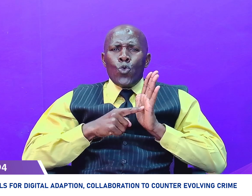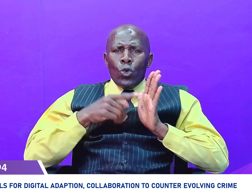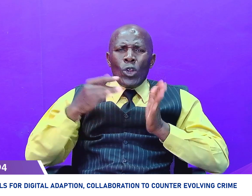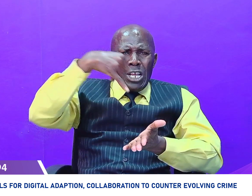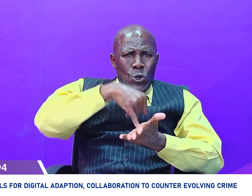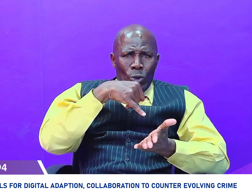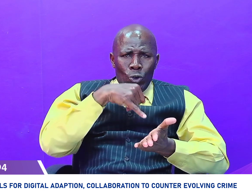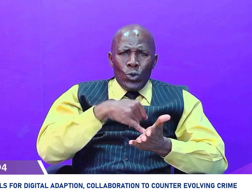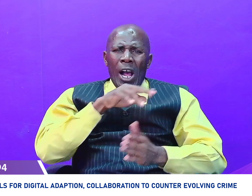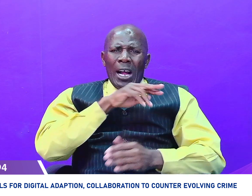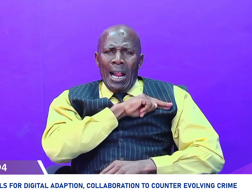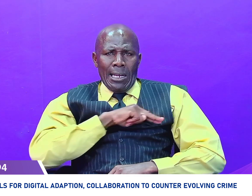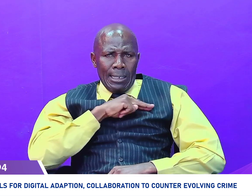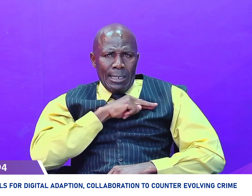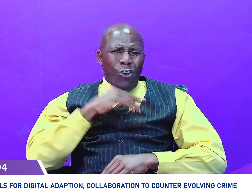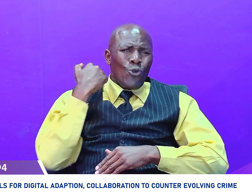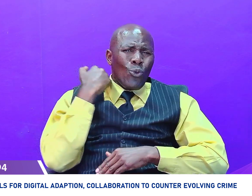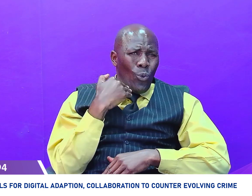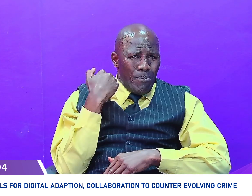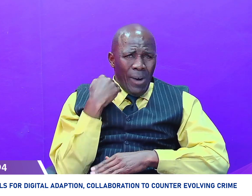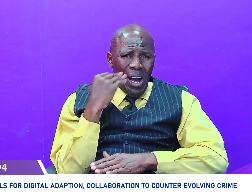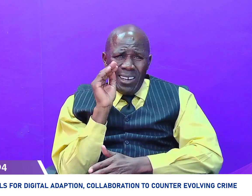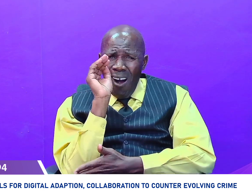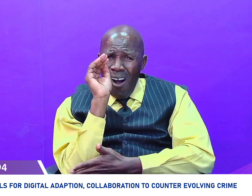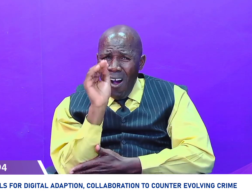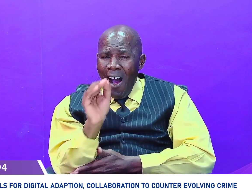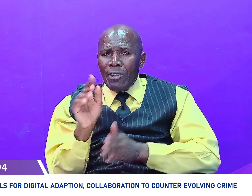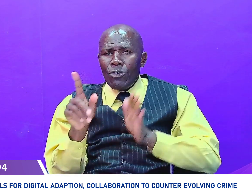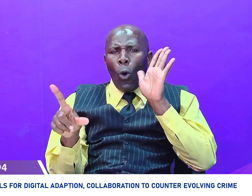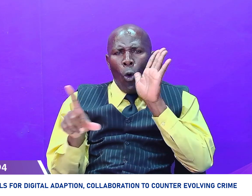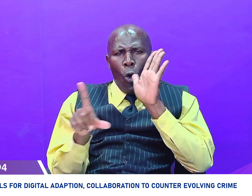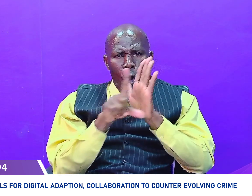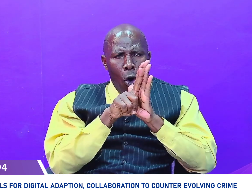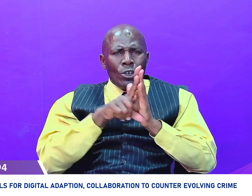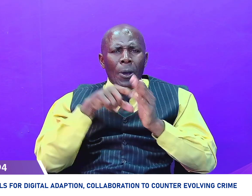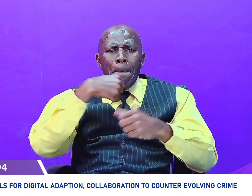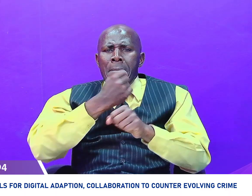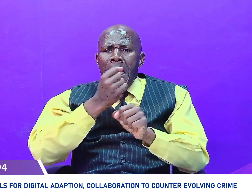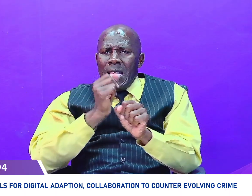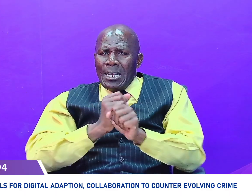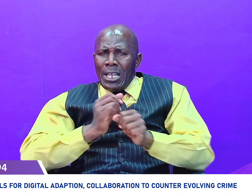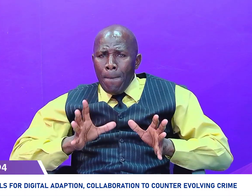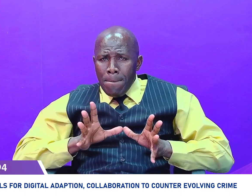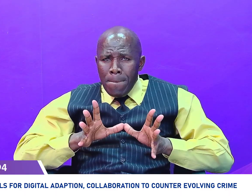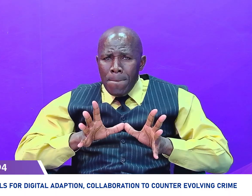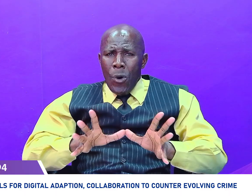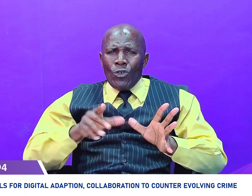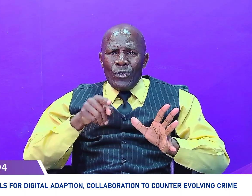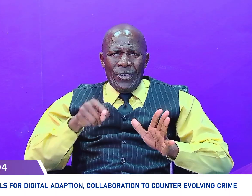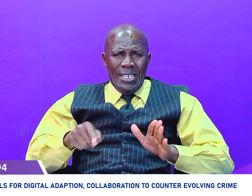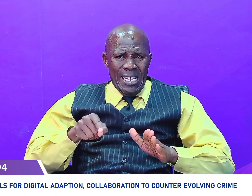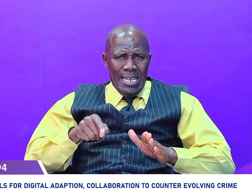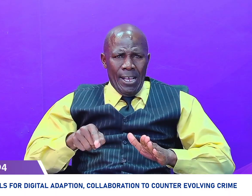Association (IPA), the police boss stressed that the evolving nature of crime requires